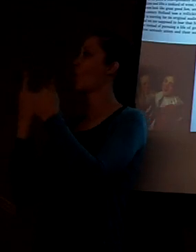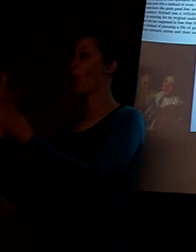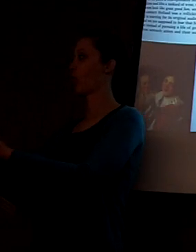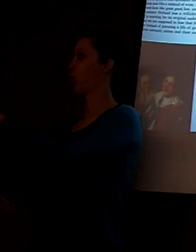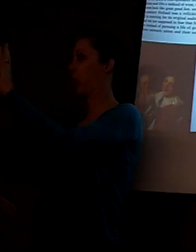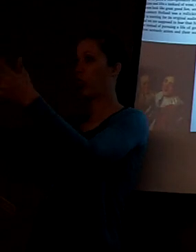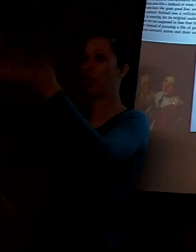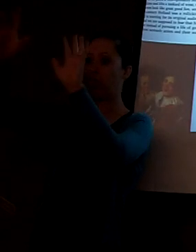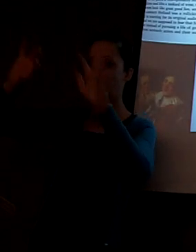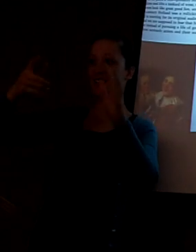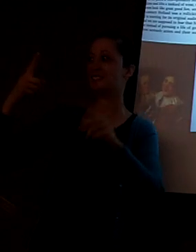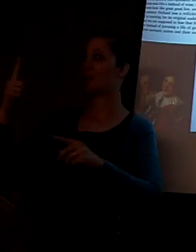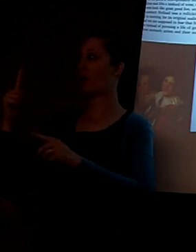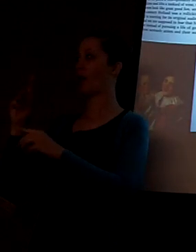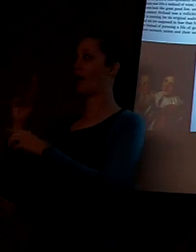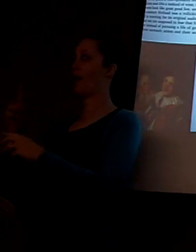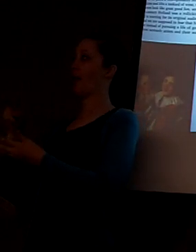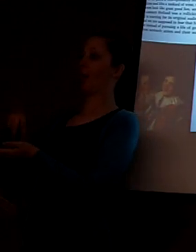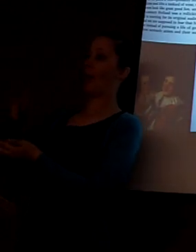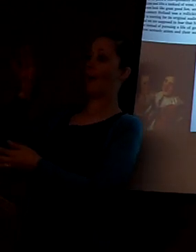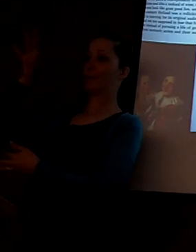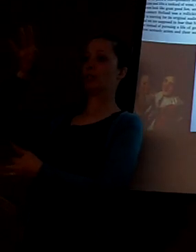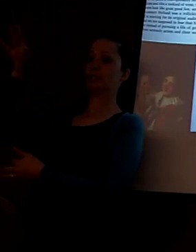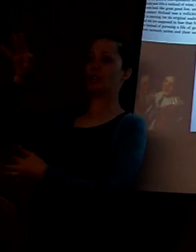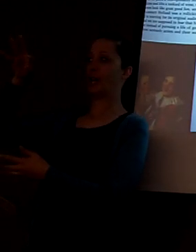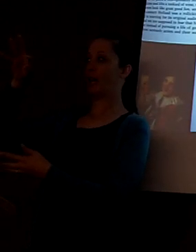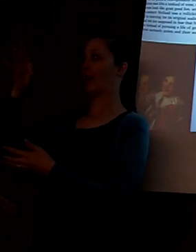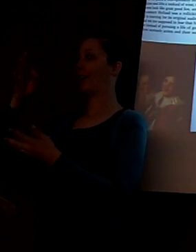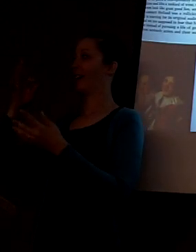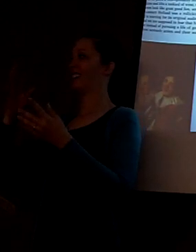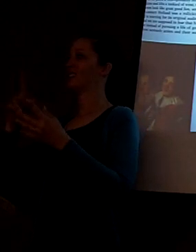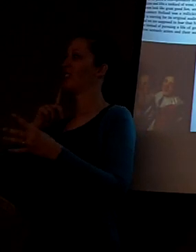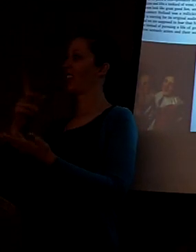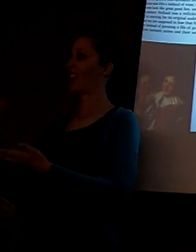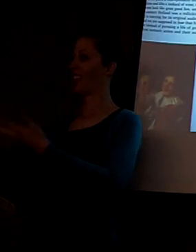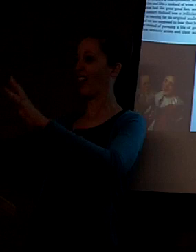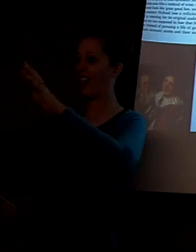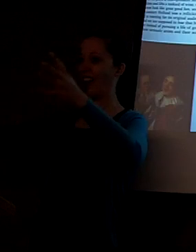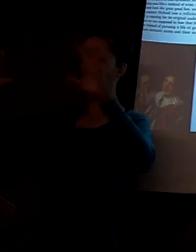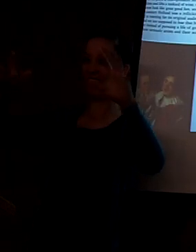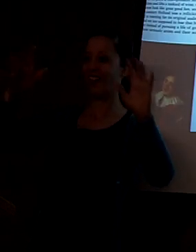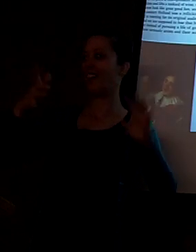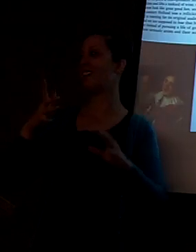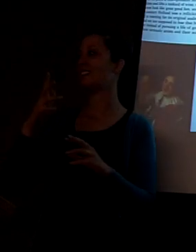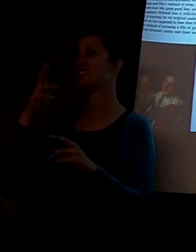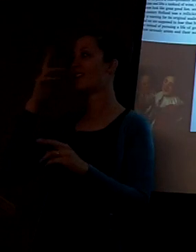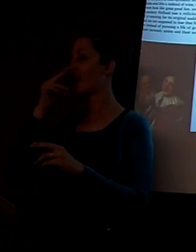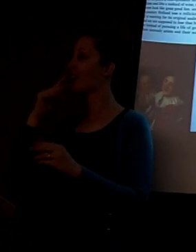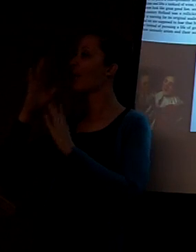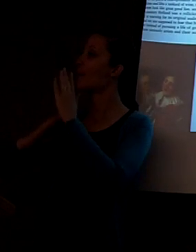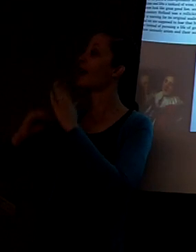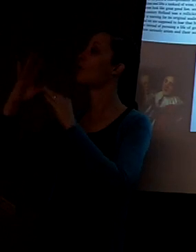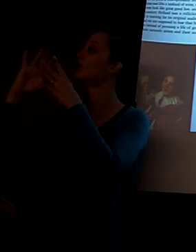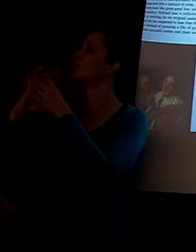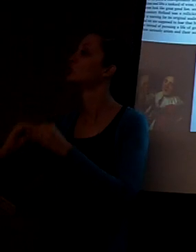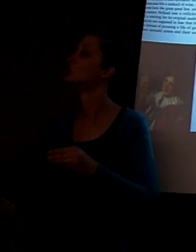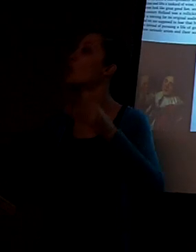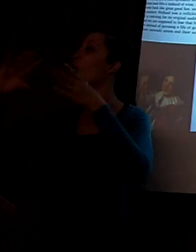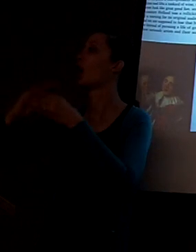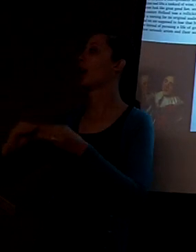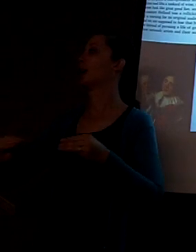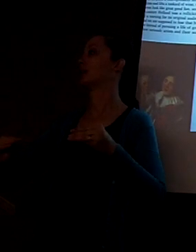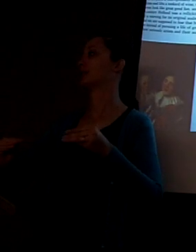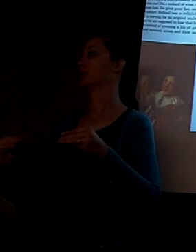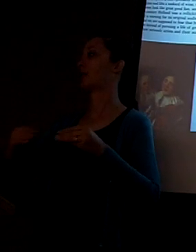background preaching, and people were gathered around. And so these paintings told stories, they gave